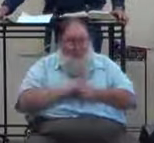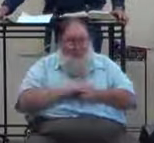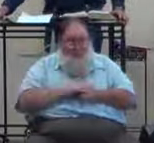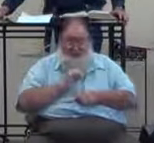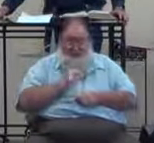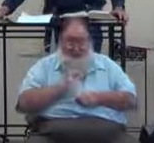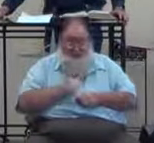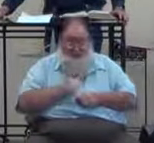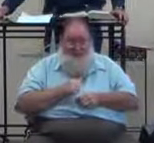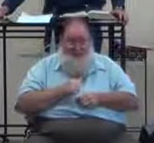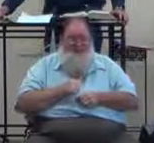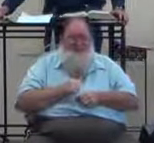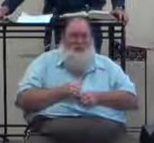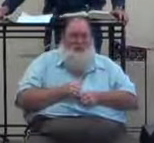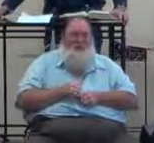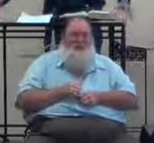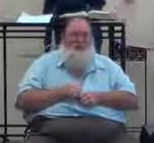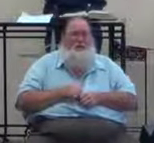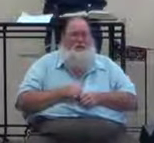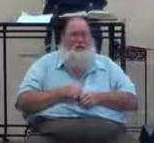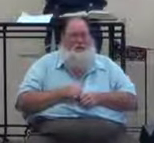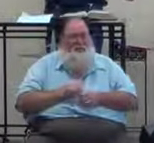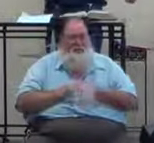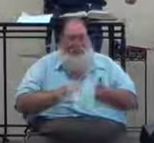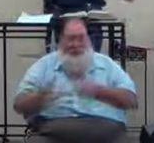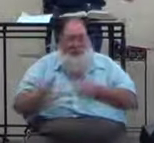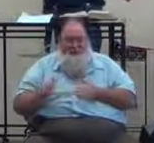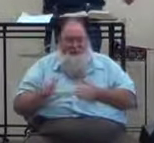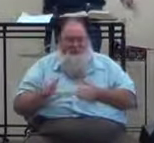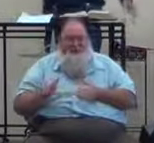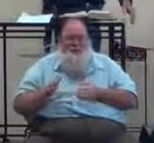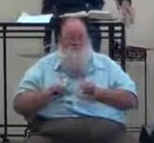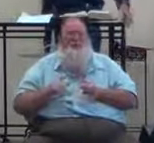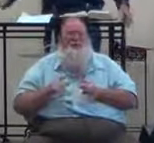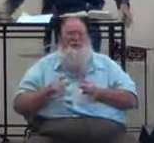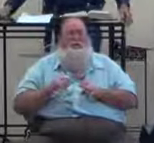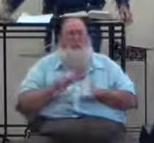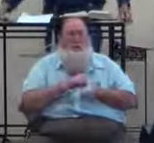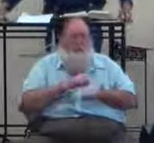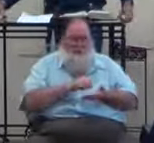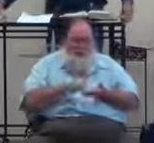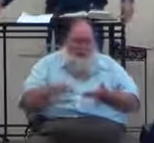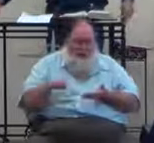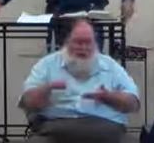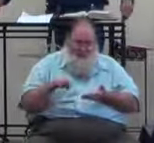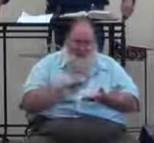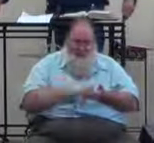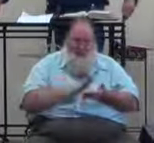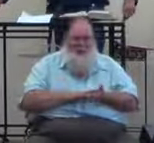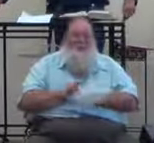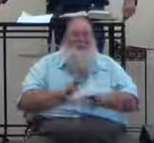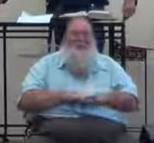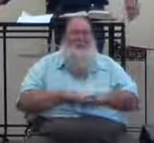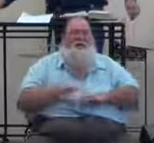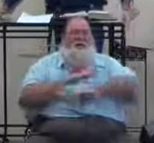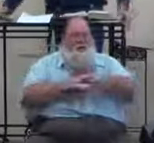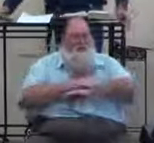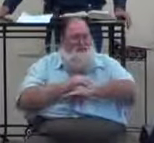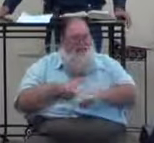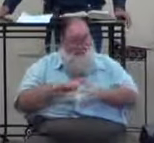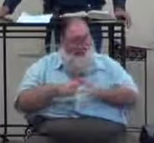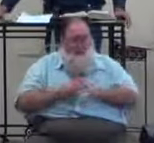won't be intentional. So write it down, hand me a note, and I'll put it on my desk, and man, will we hit her Monday morning.